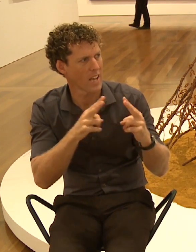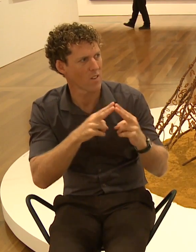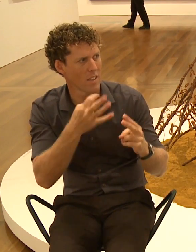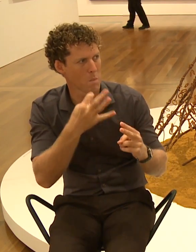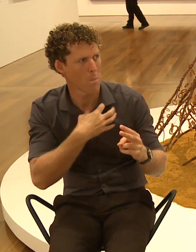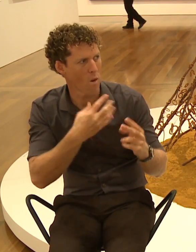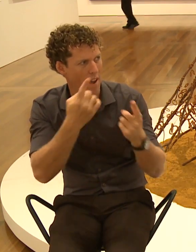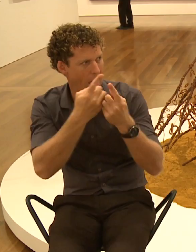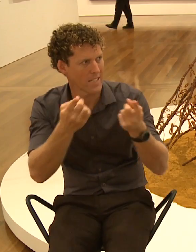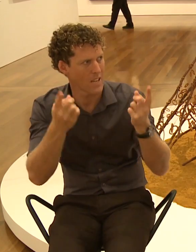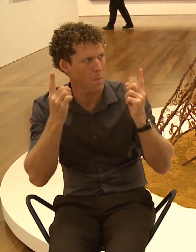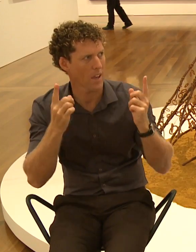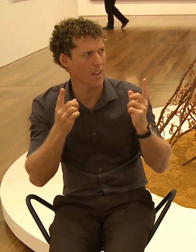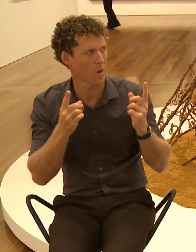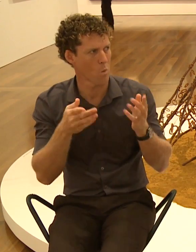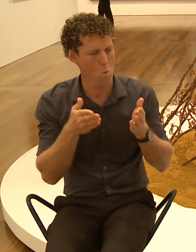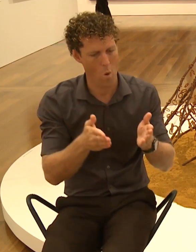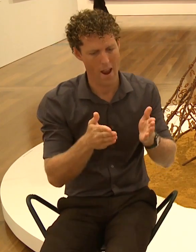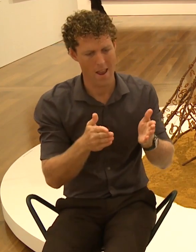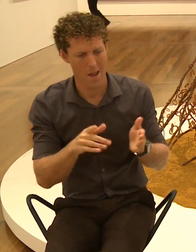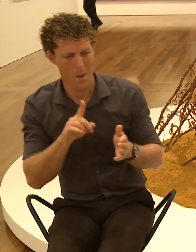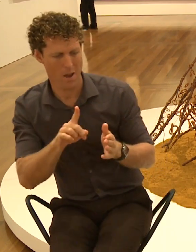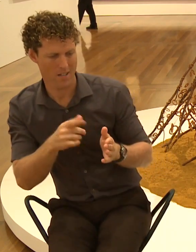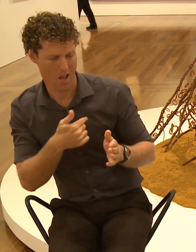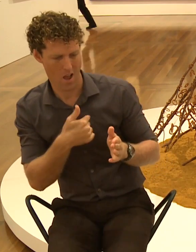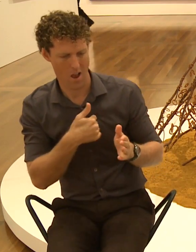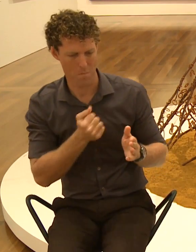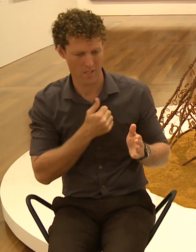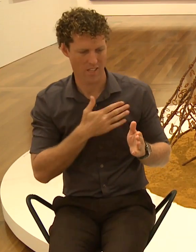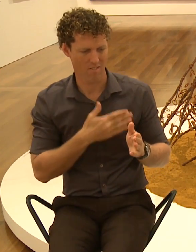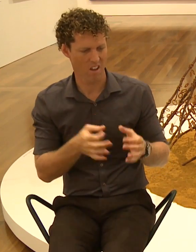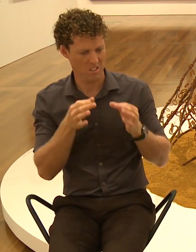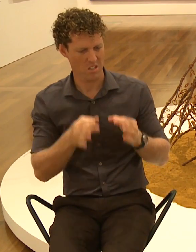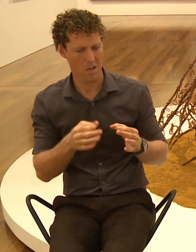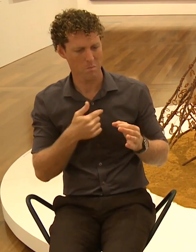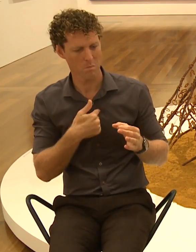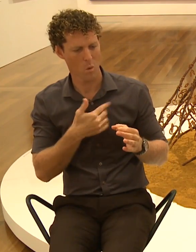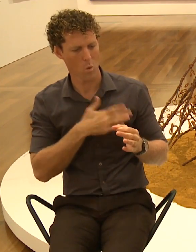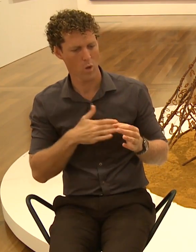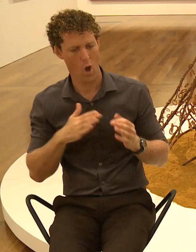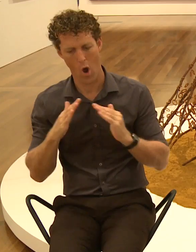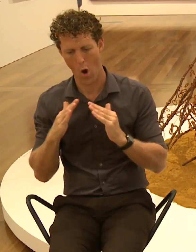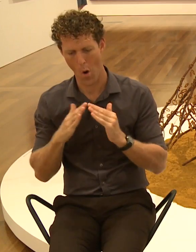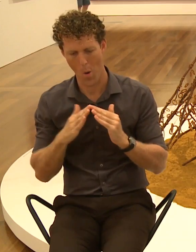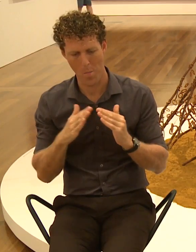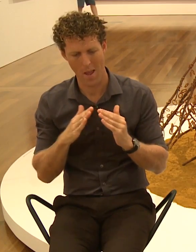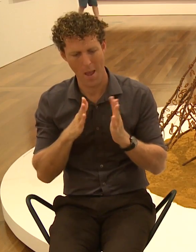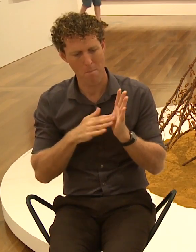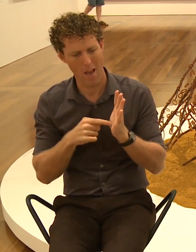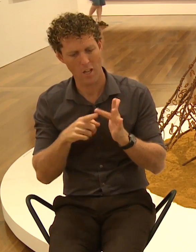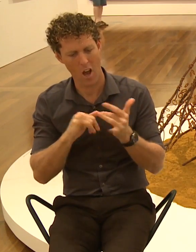academic way, whereas I choose to stay home and work on my